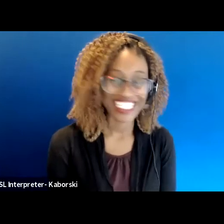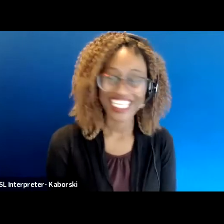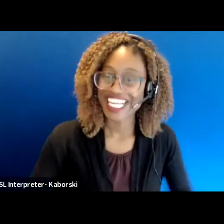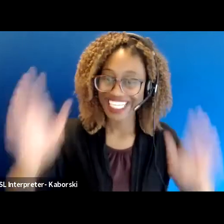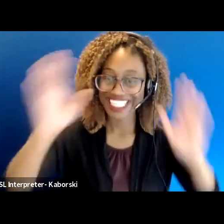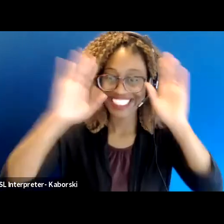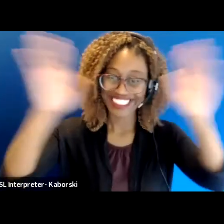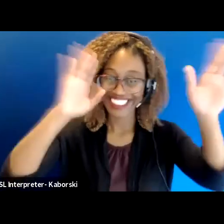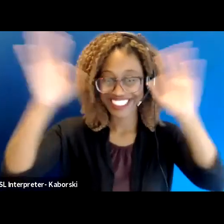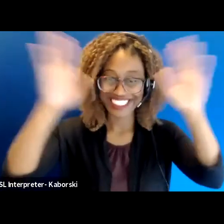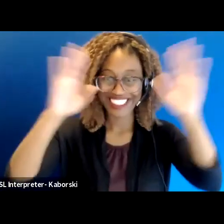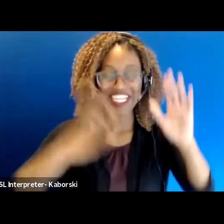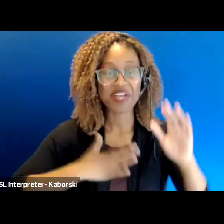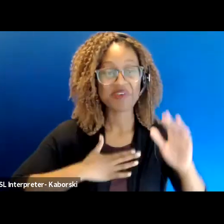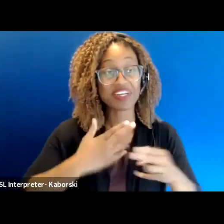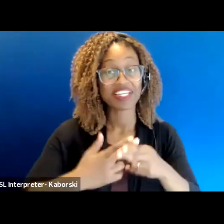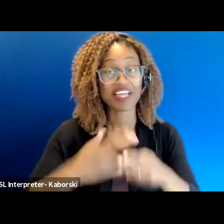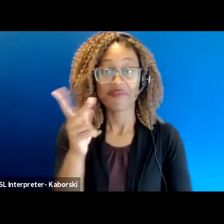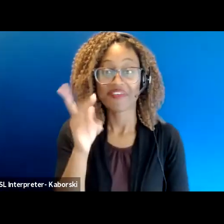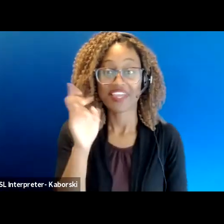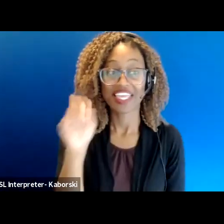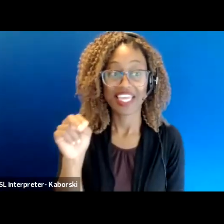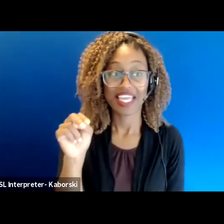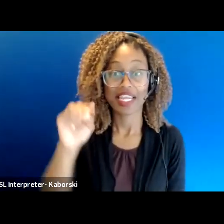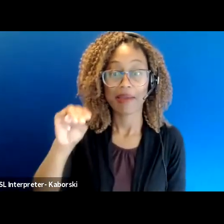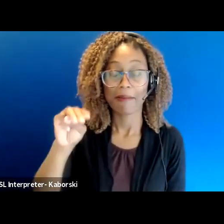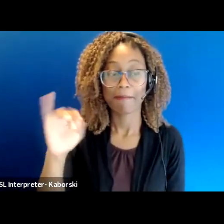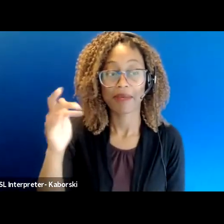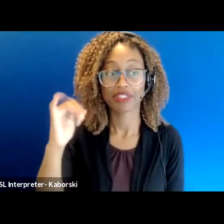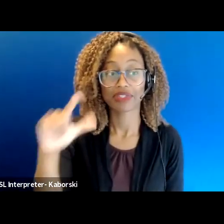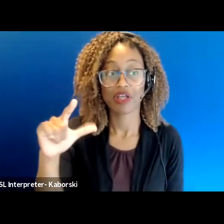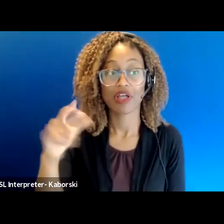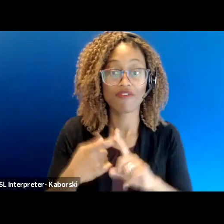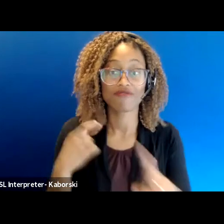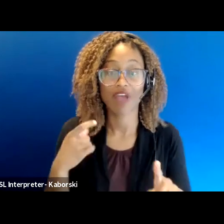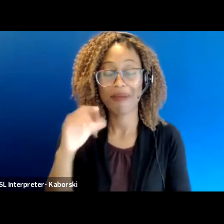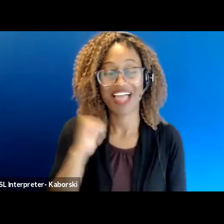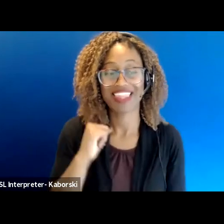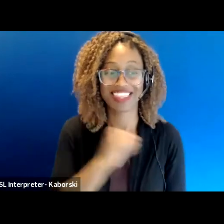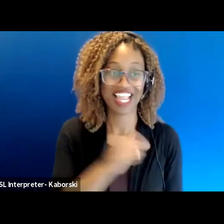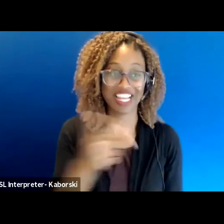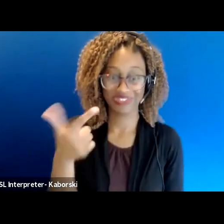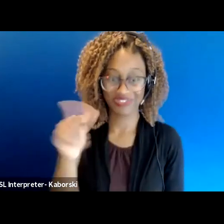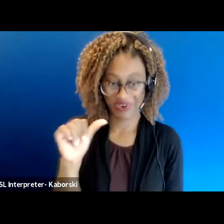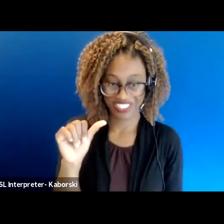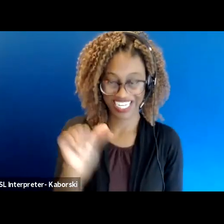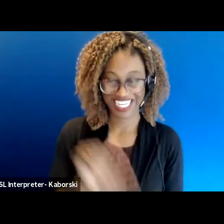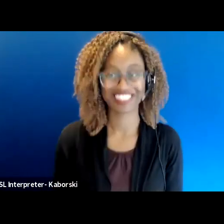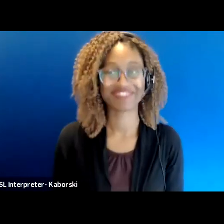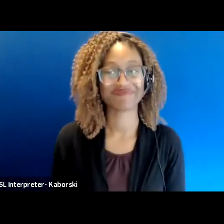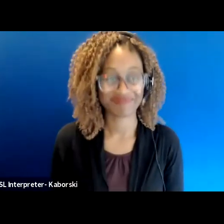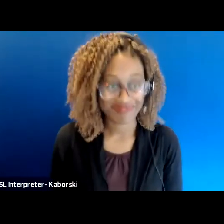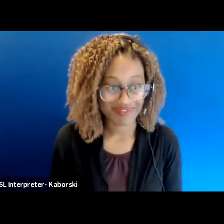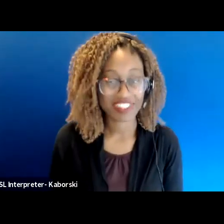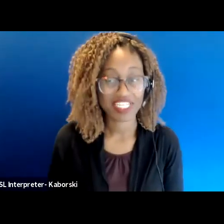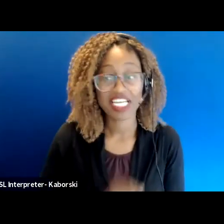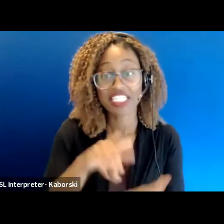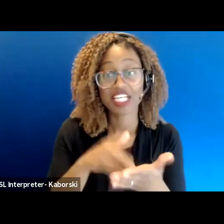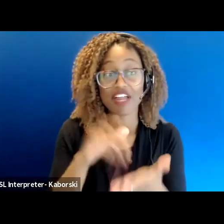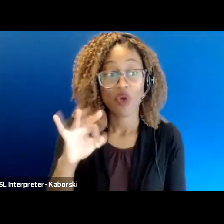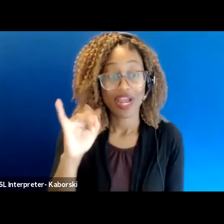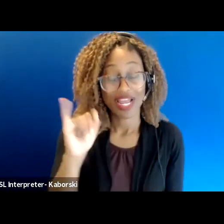Hello, everybody. My name is Ken Mitchell. I'm from Atlanta, Georgia, at the Center for Independent